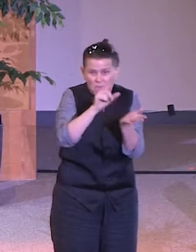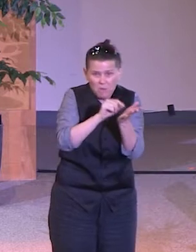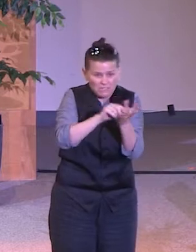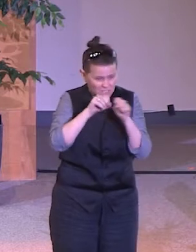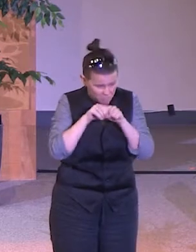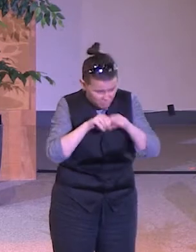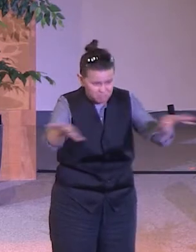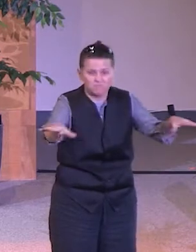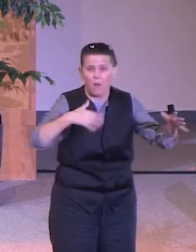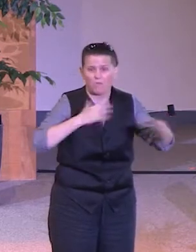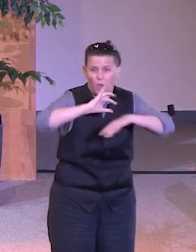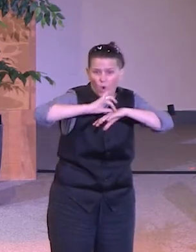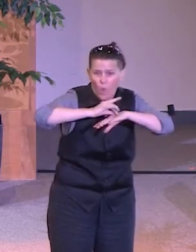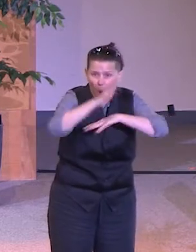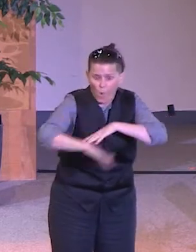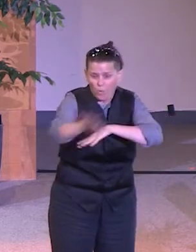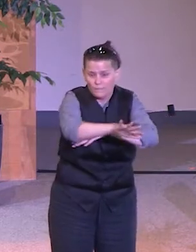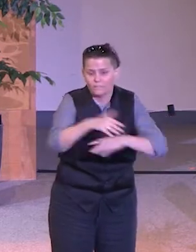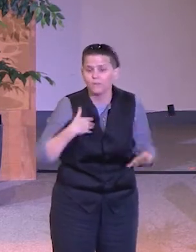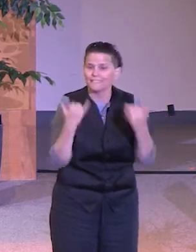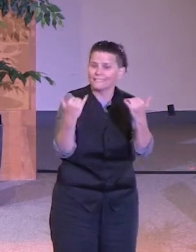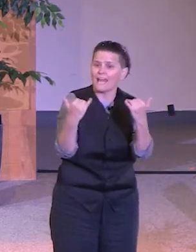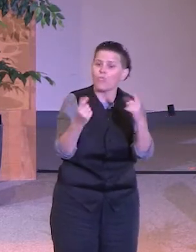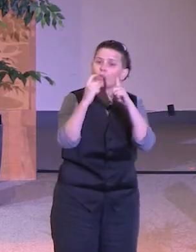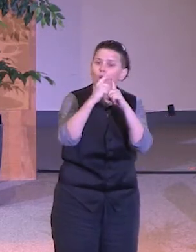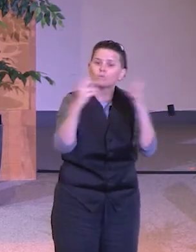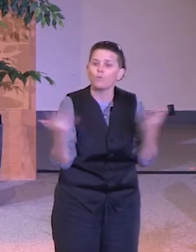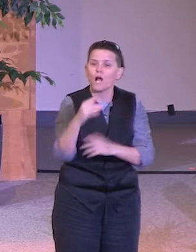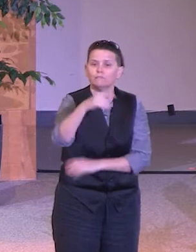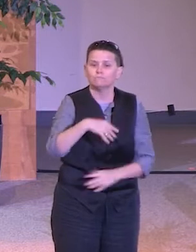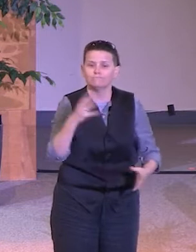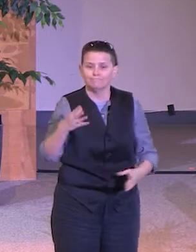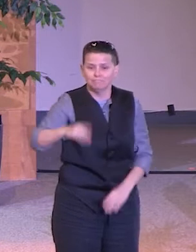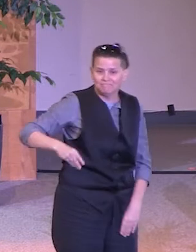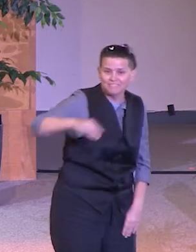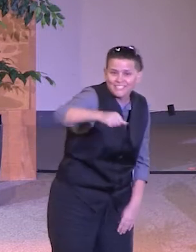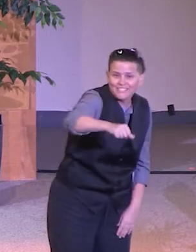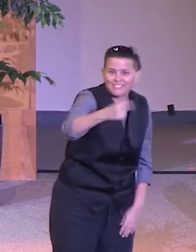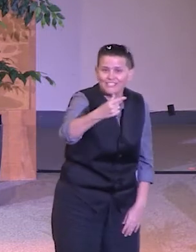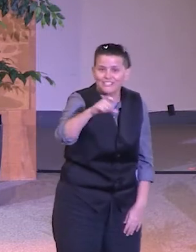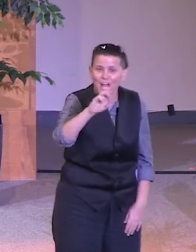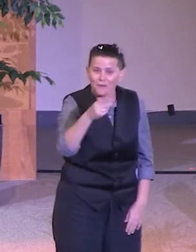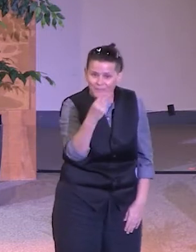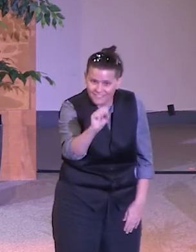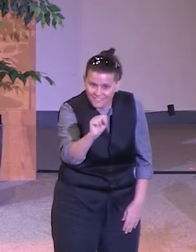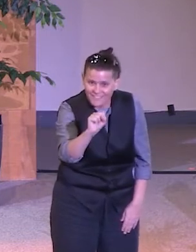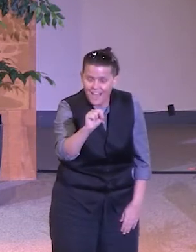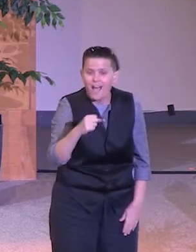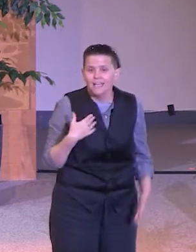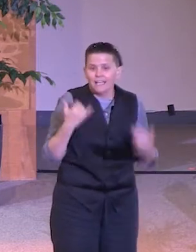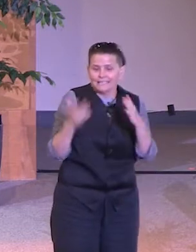And today, the word is generous. As I give, I share God's abundance. Appropriate?